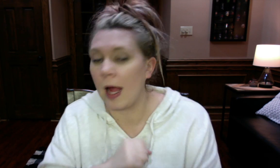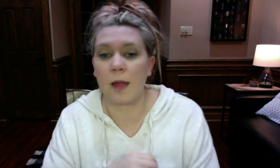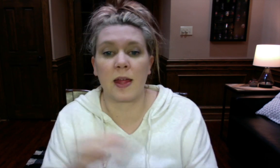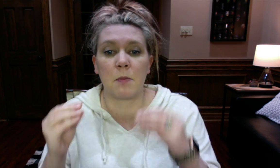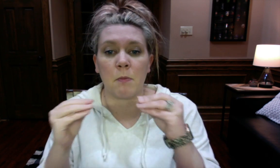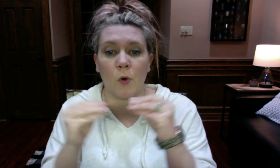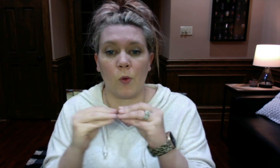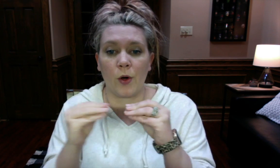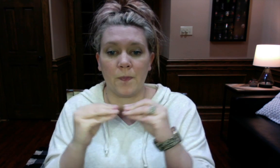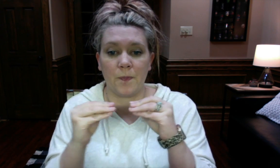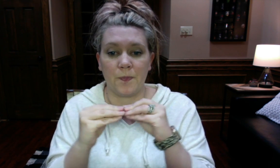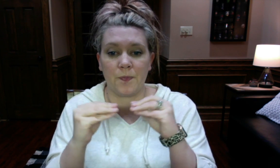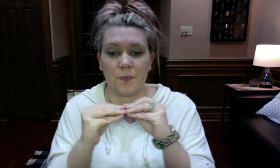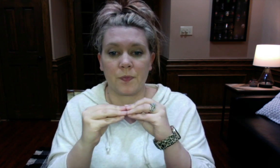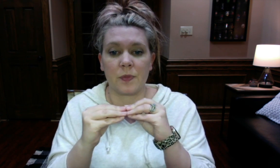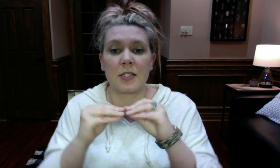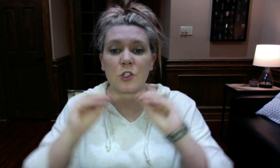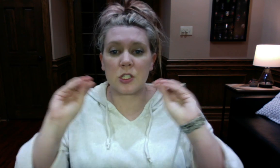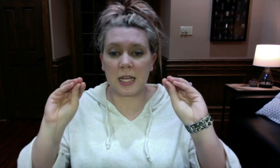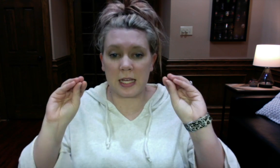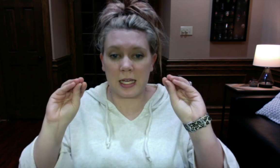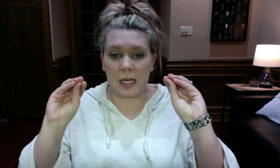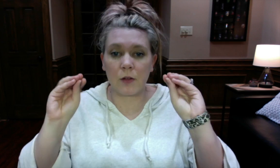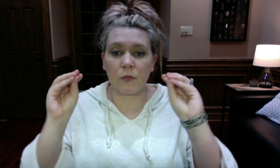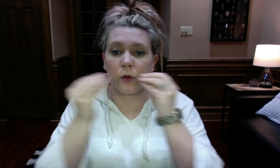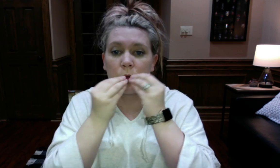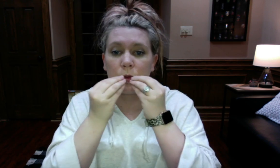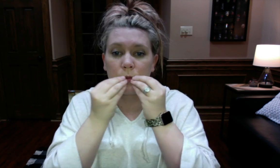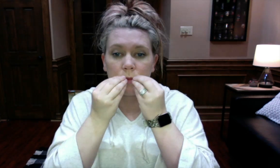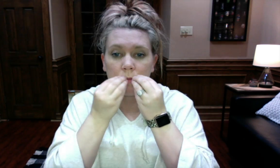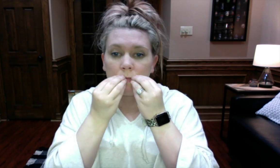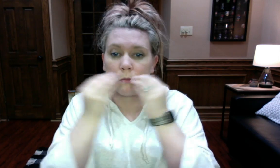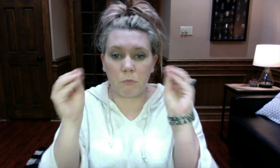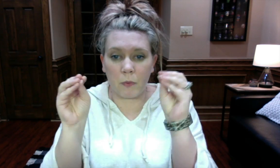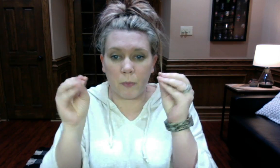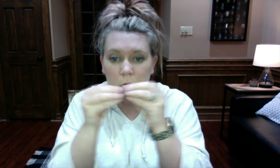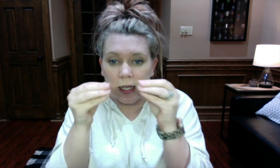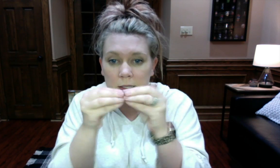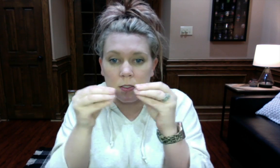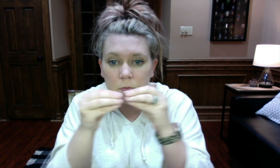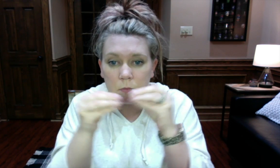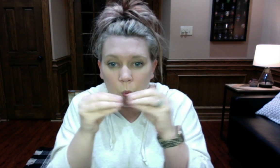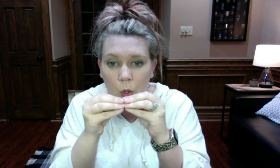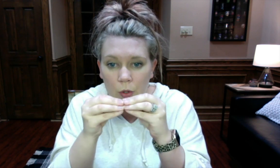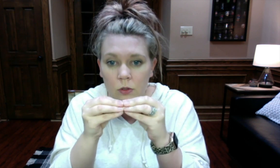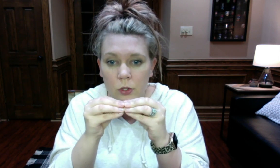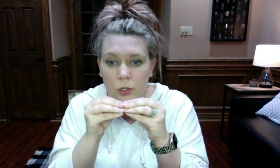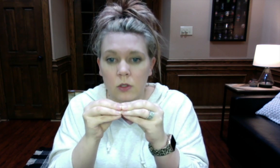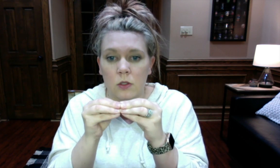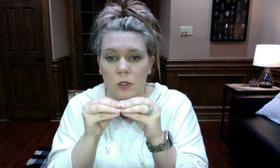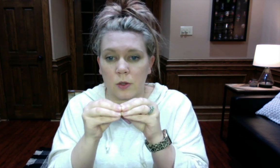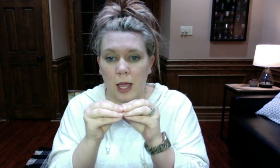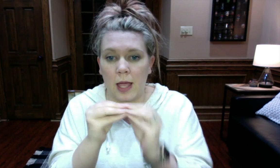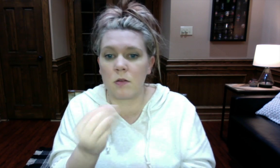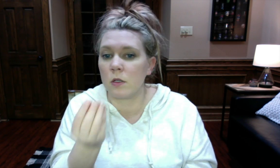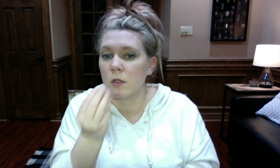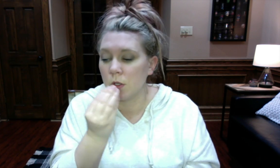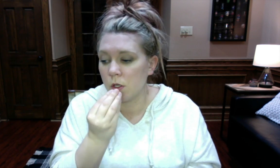And then more. This is just like eat, food, both hands, more. Okay?